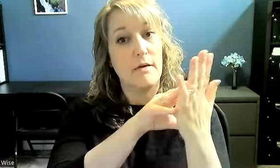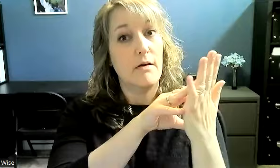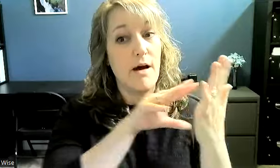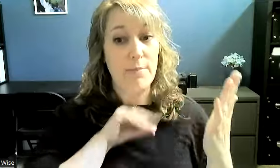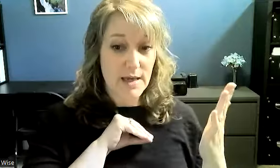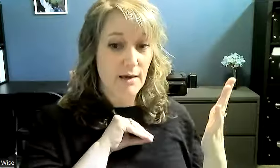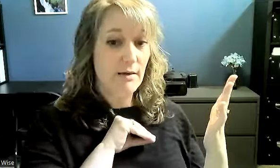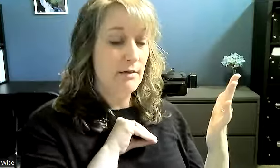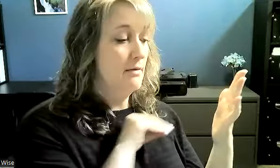Copy me.